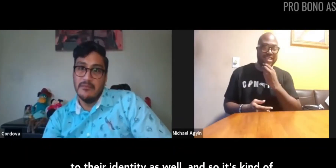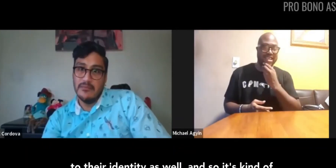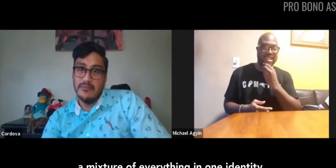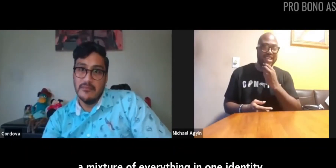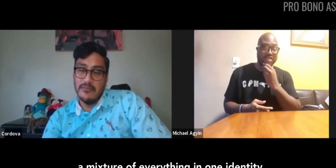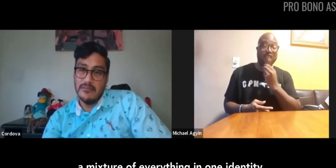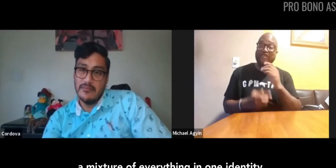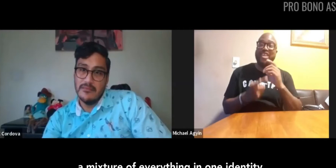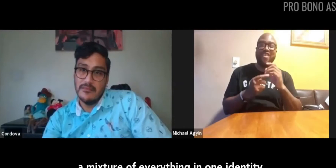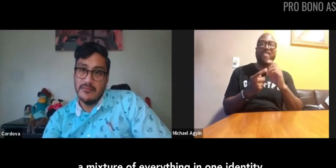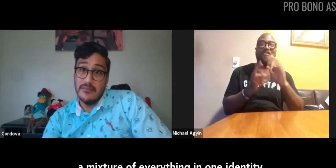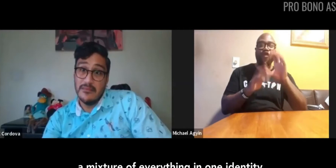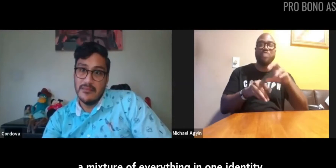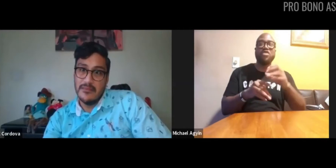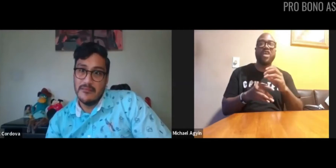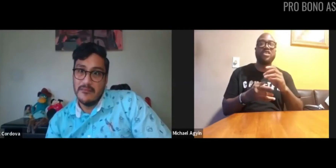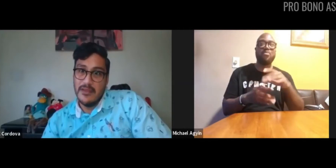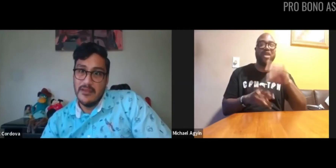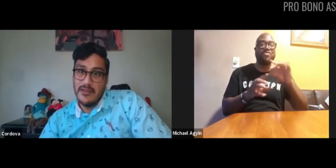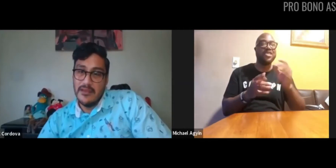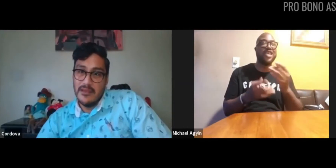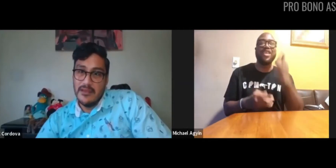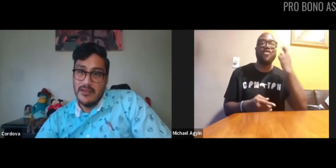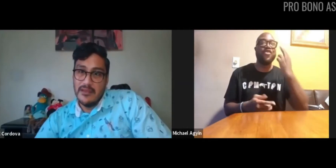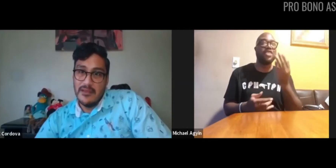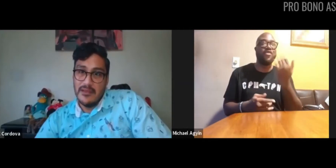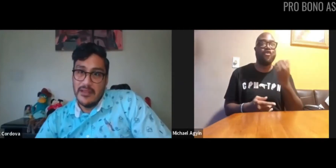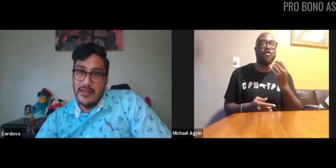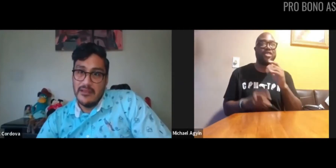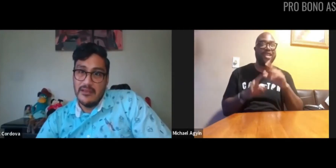And so it's kind of a mixture of everything in one identity.